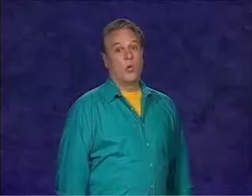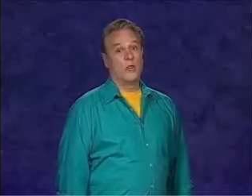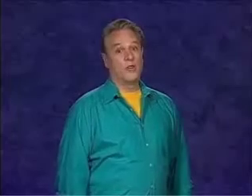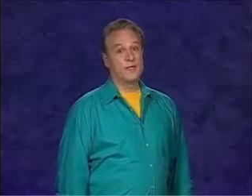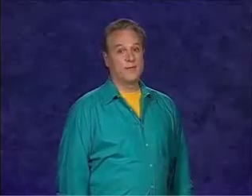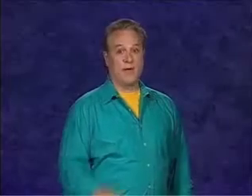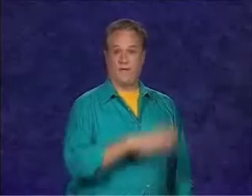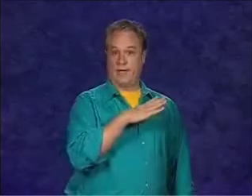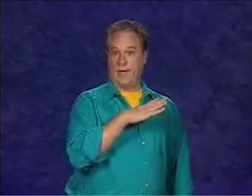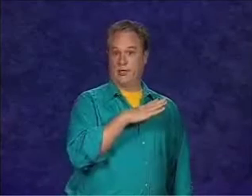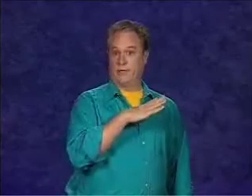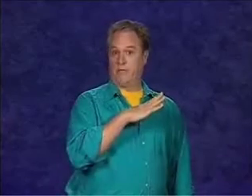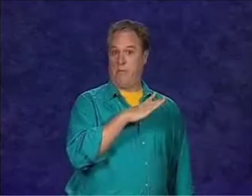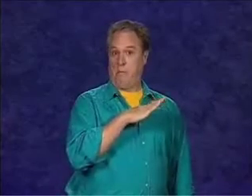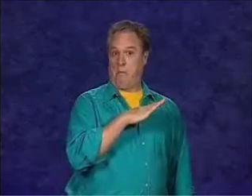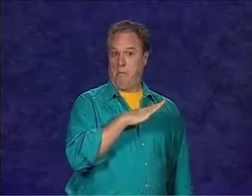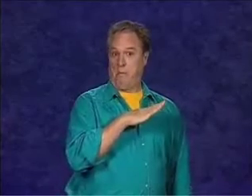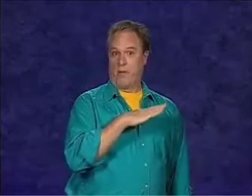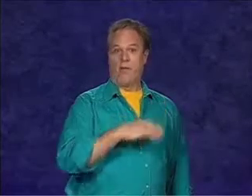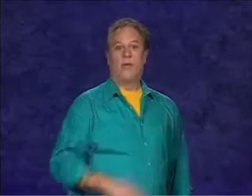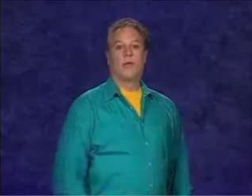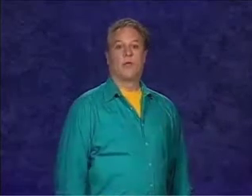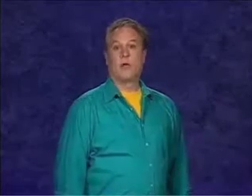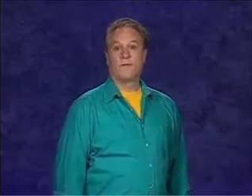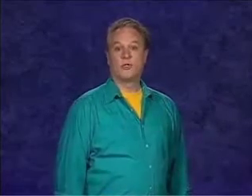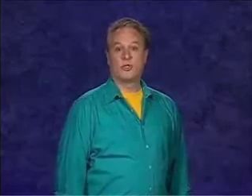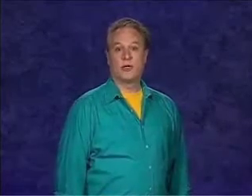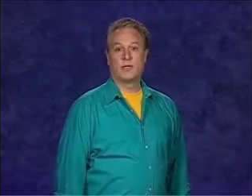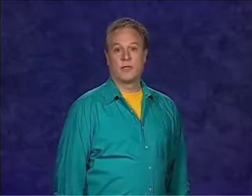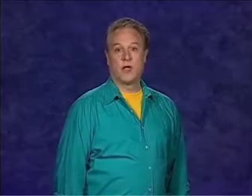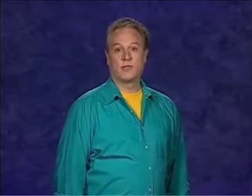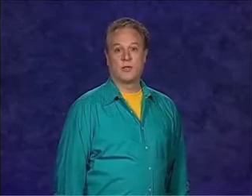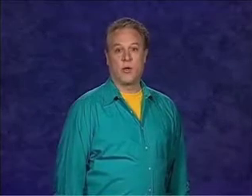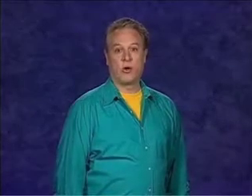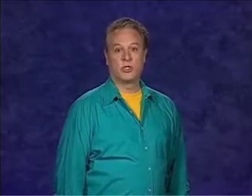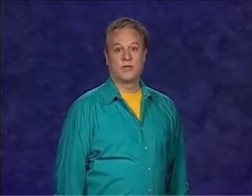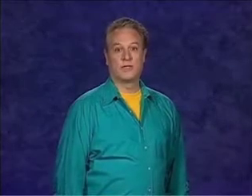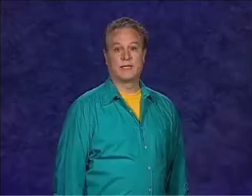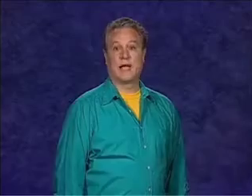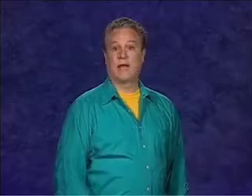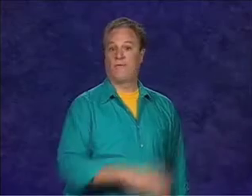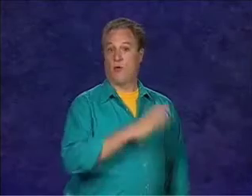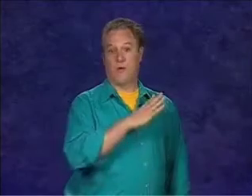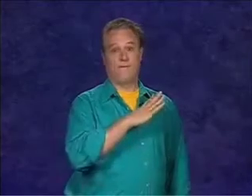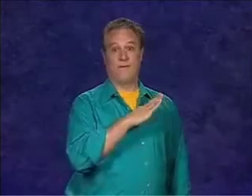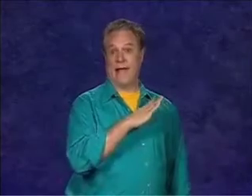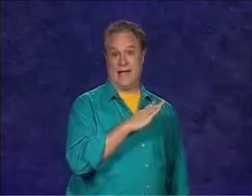With this modification, the ruffled shirt is also the origin of the sign for